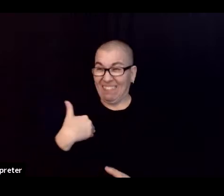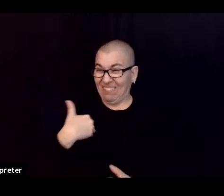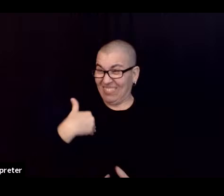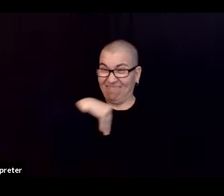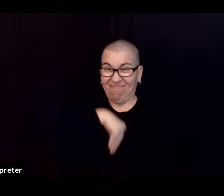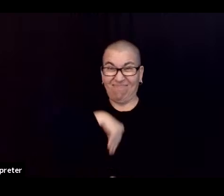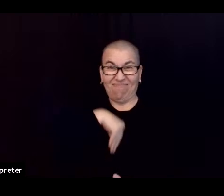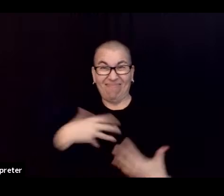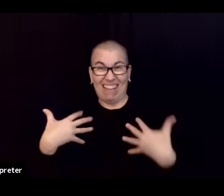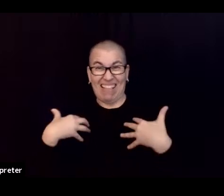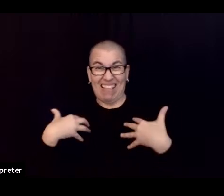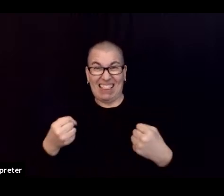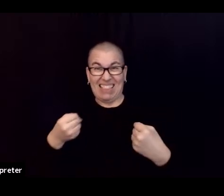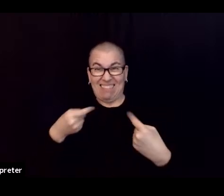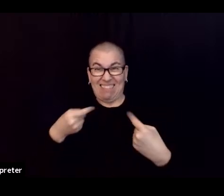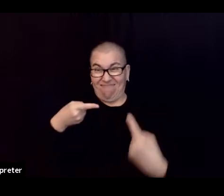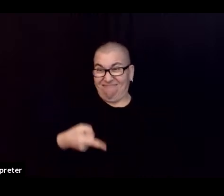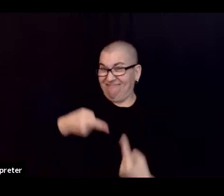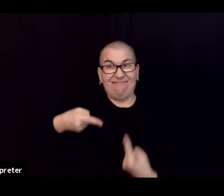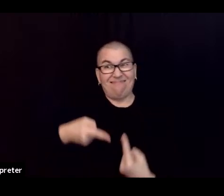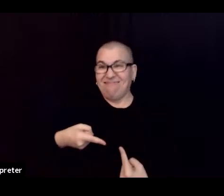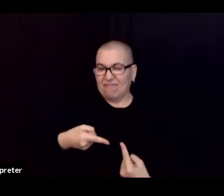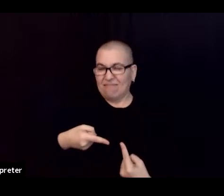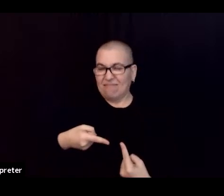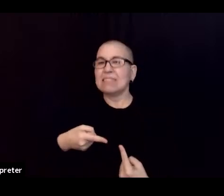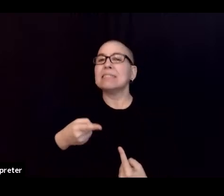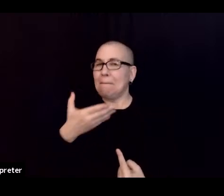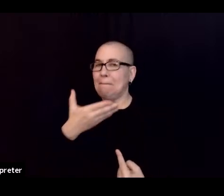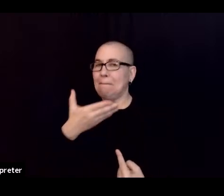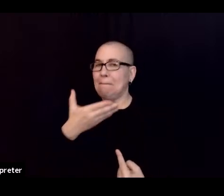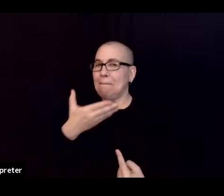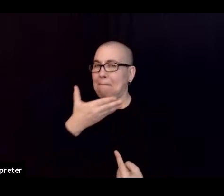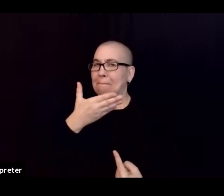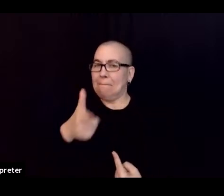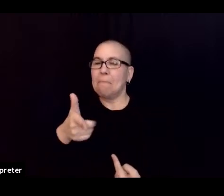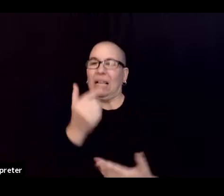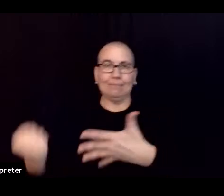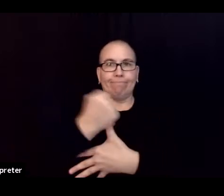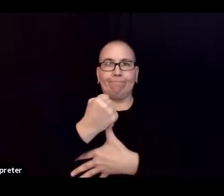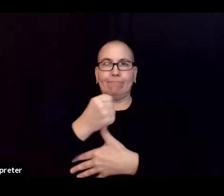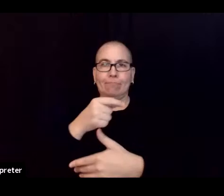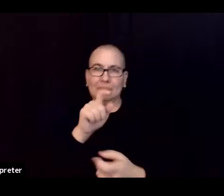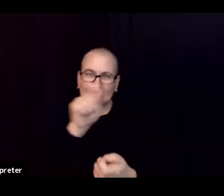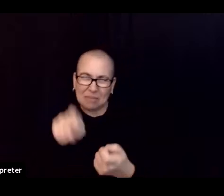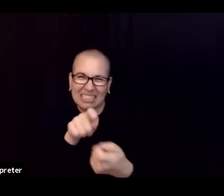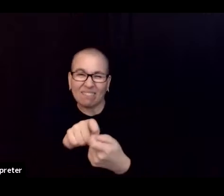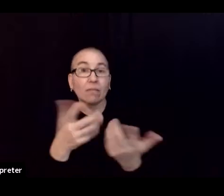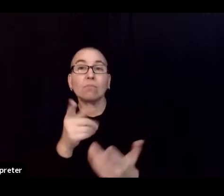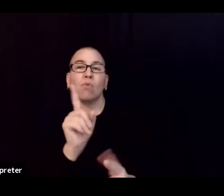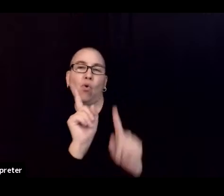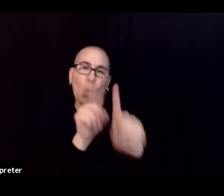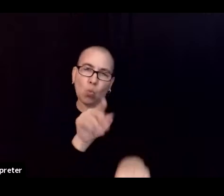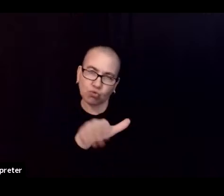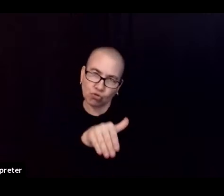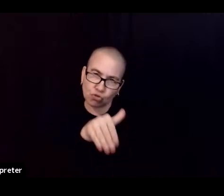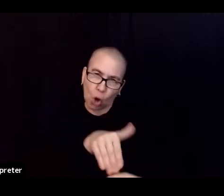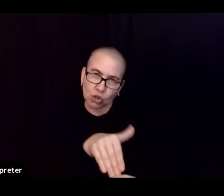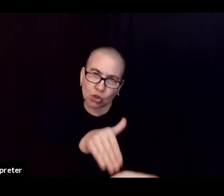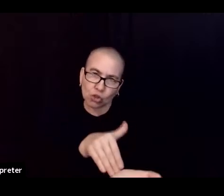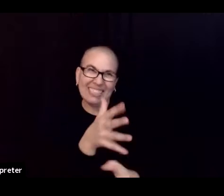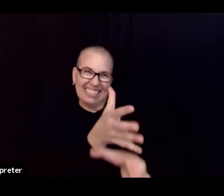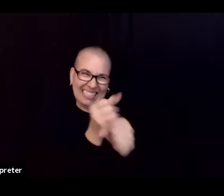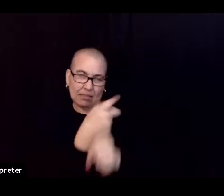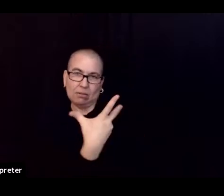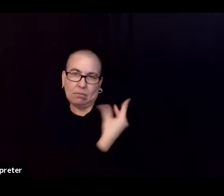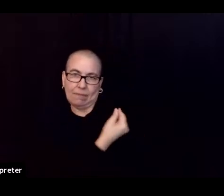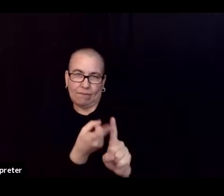of folks with a very specific list of high-risk conditions. Those are folks quite well connected with the usual source of care. So for